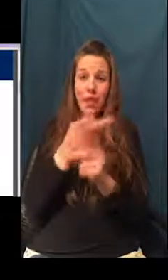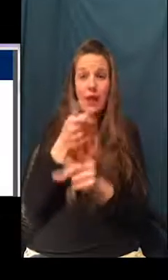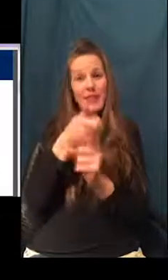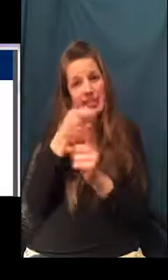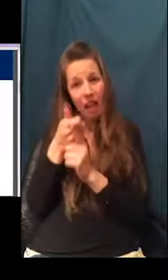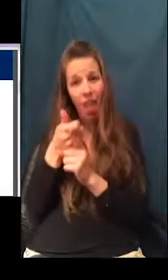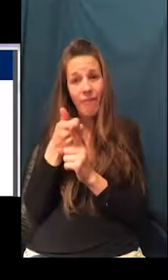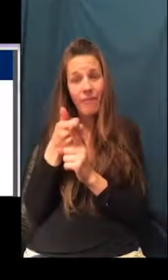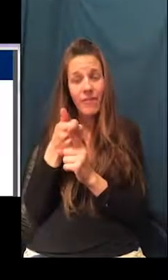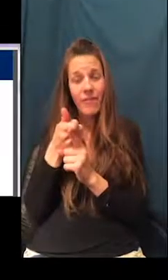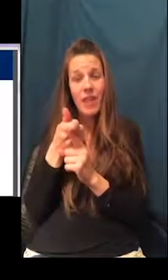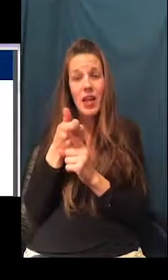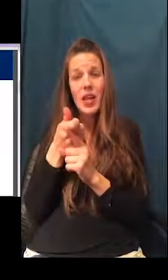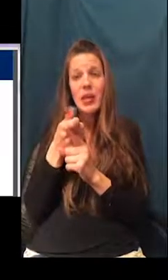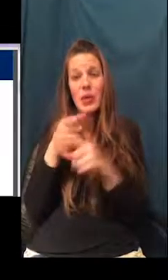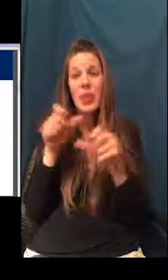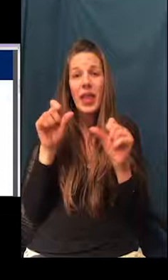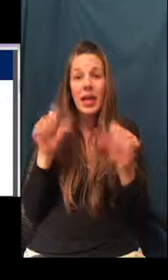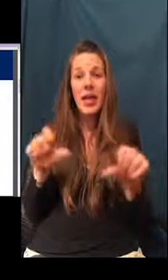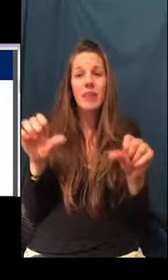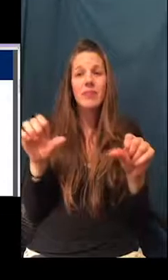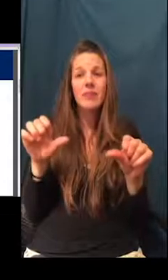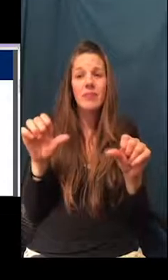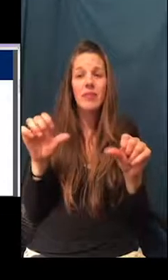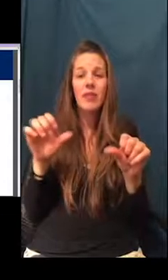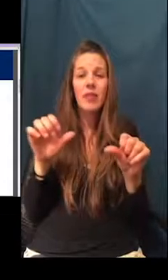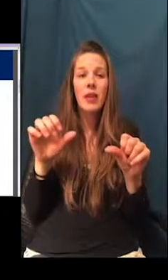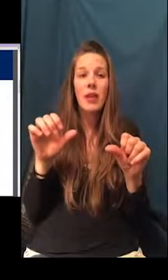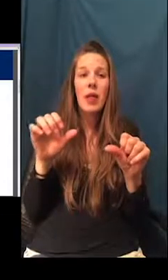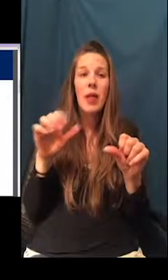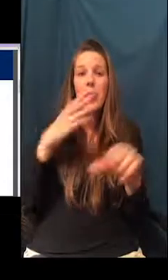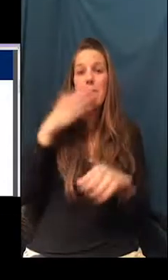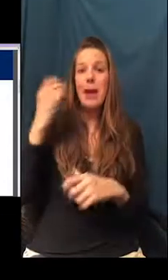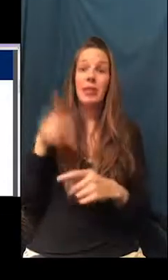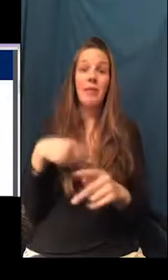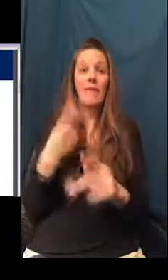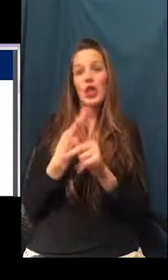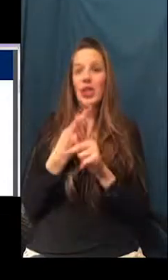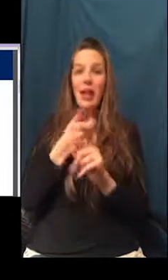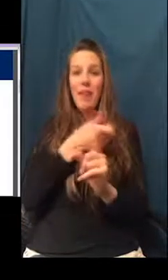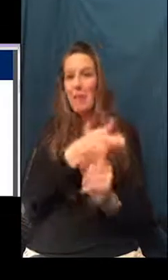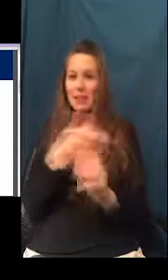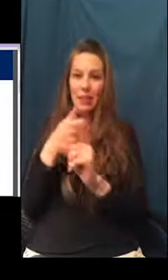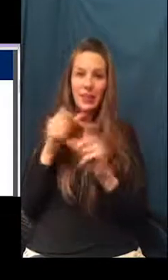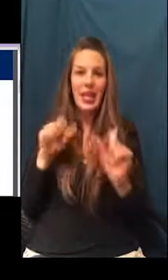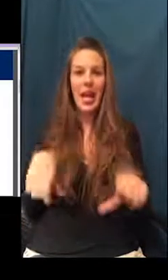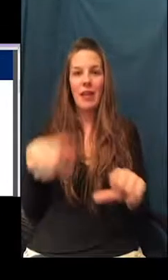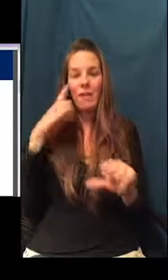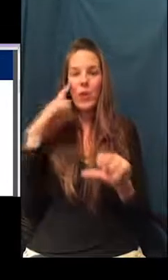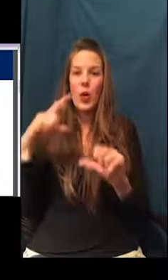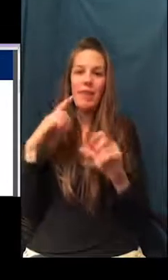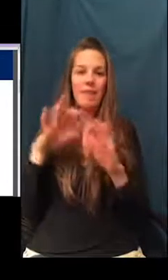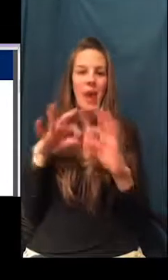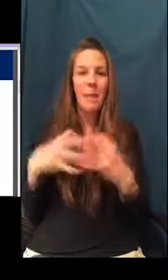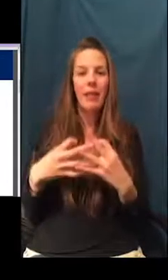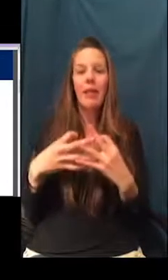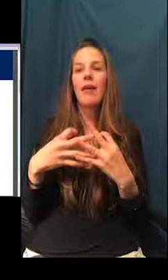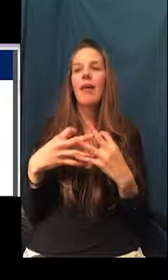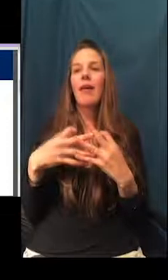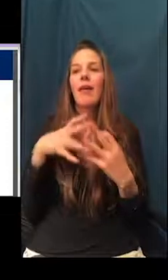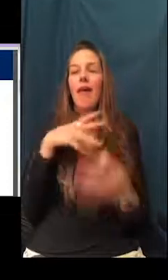of themselves so that they are the best version of themselves that they can be right now for their family